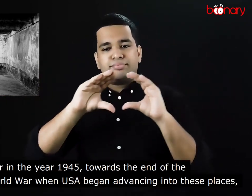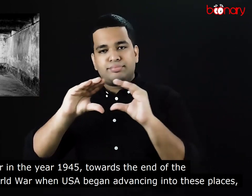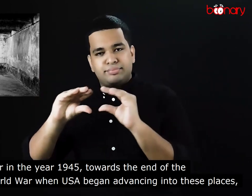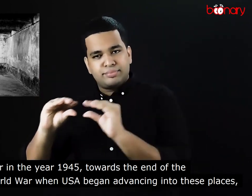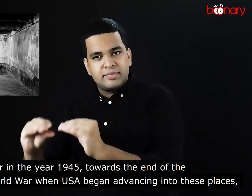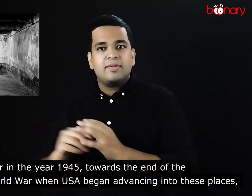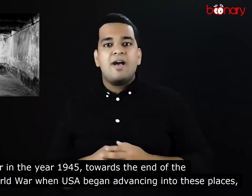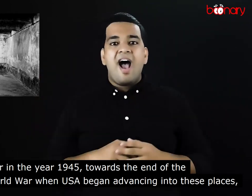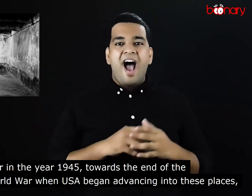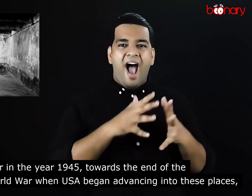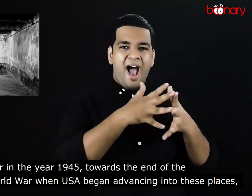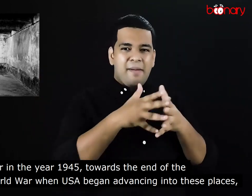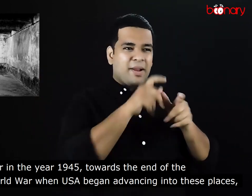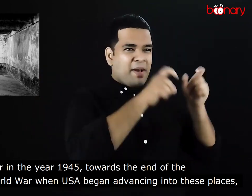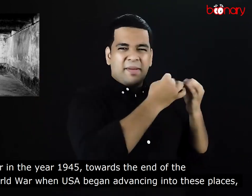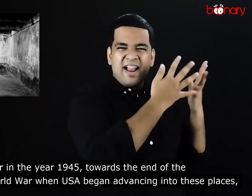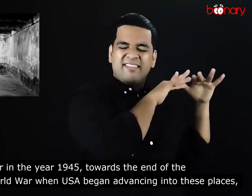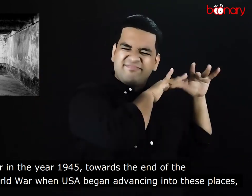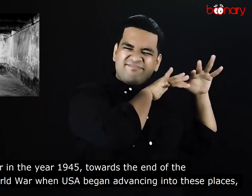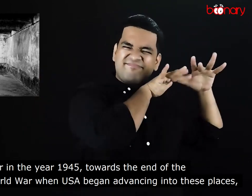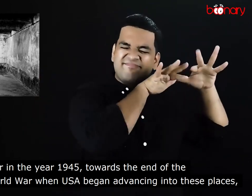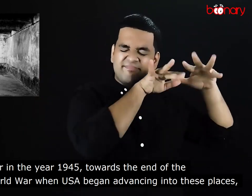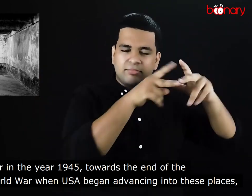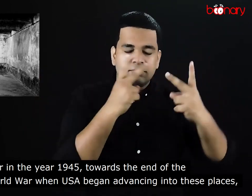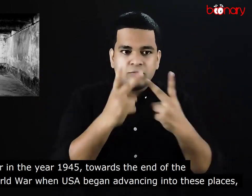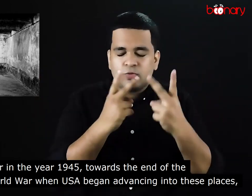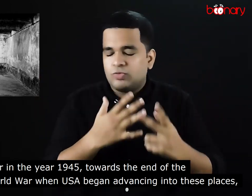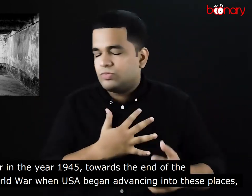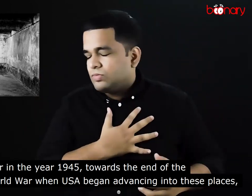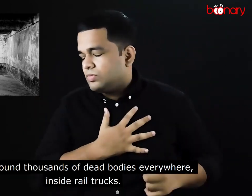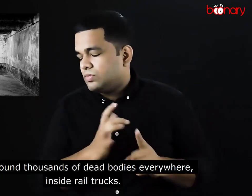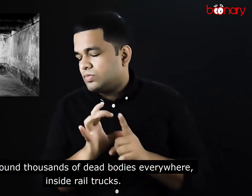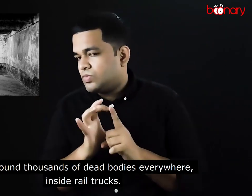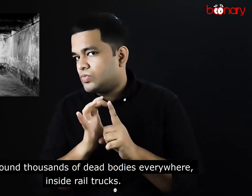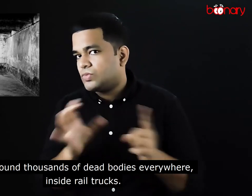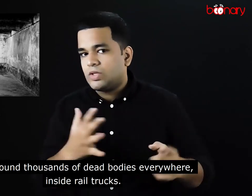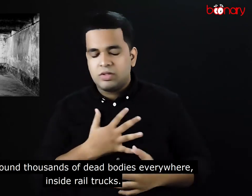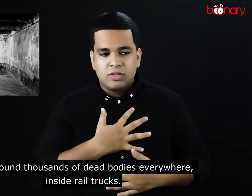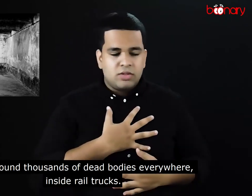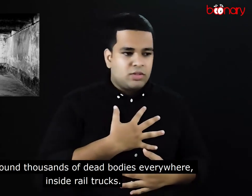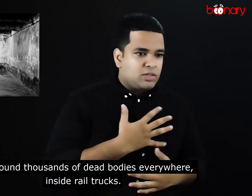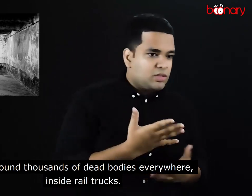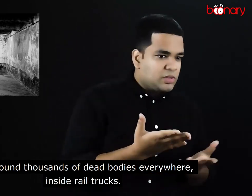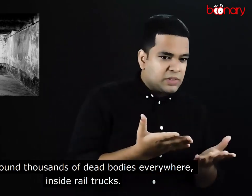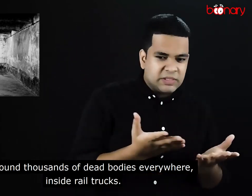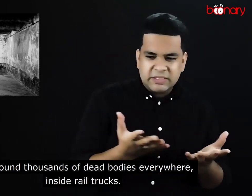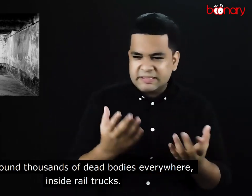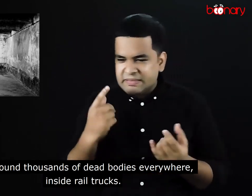when USA began advancing into these places, they found thousands of dead